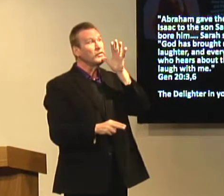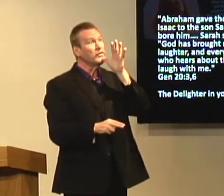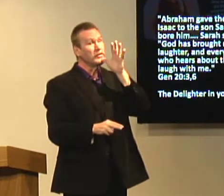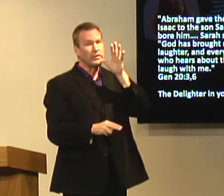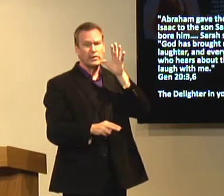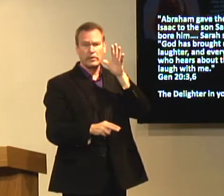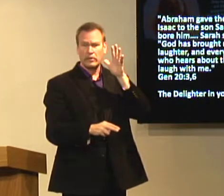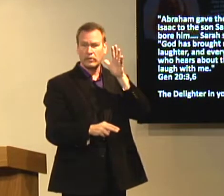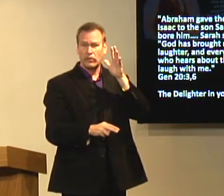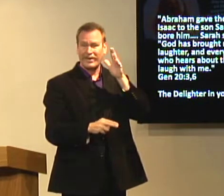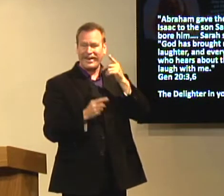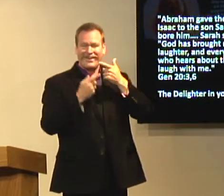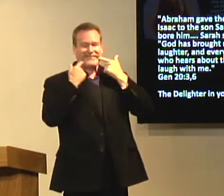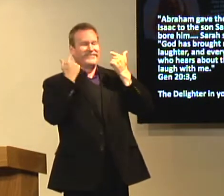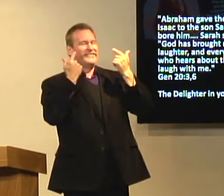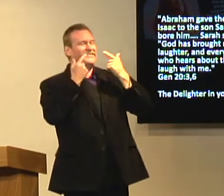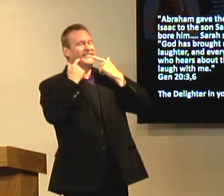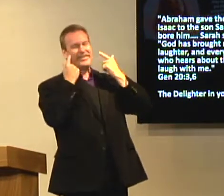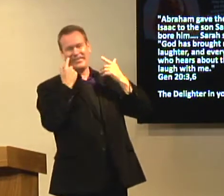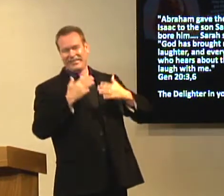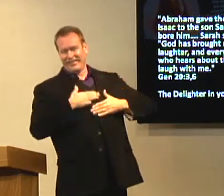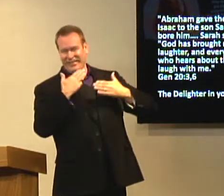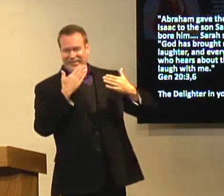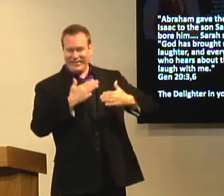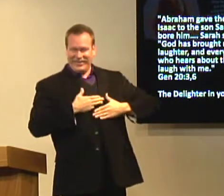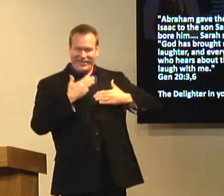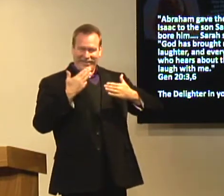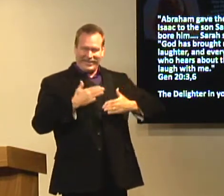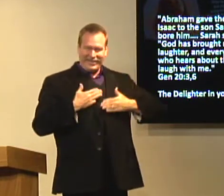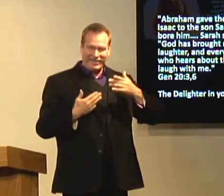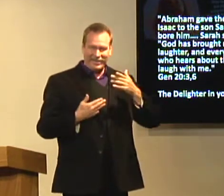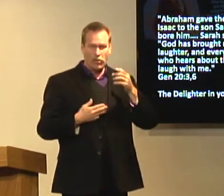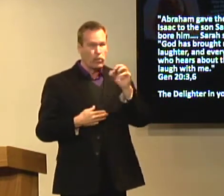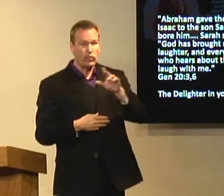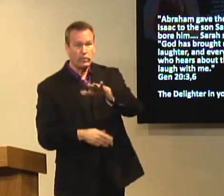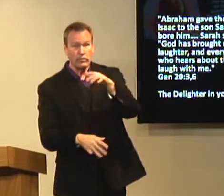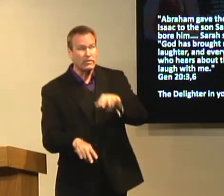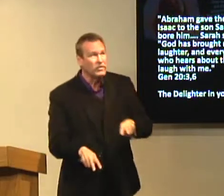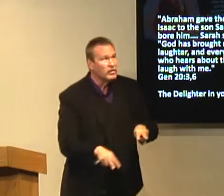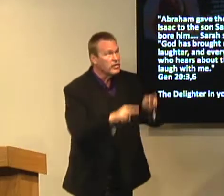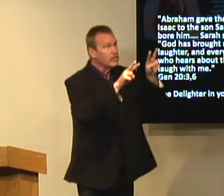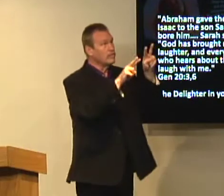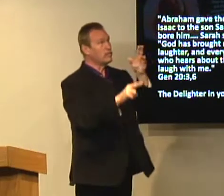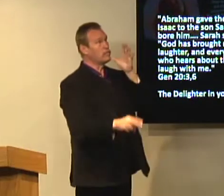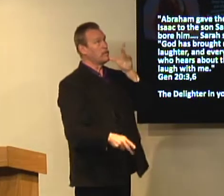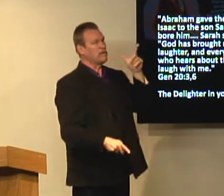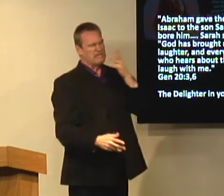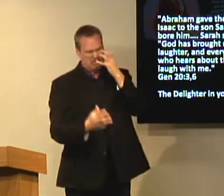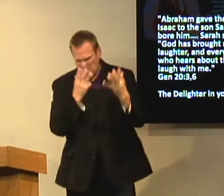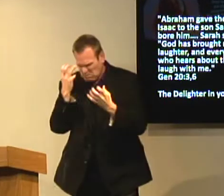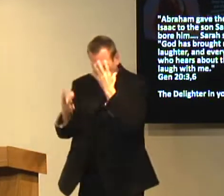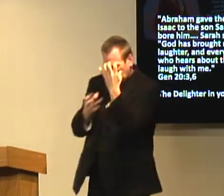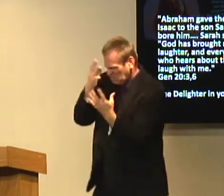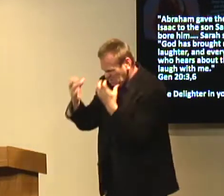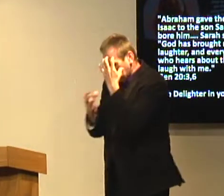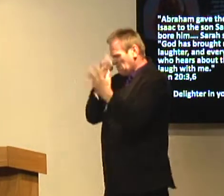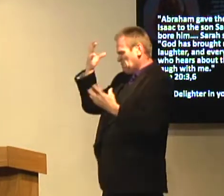So children should look up to their mothers as the one who gives delight, who laughs with them. You know, not a mother